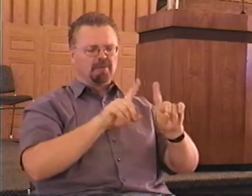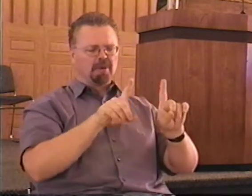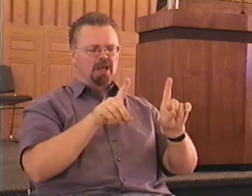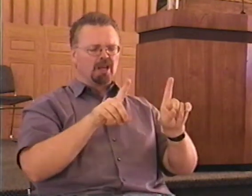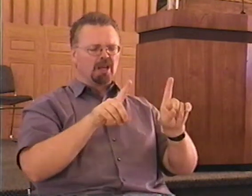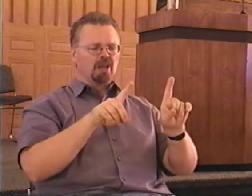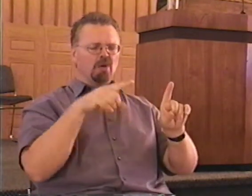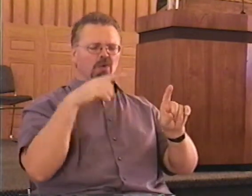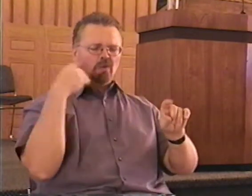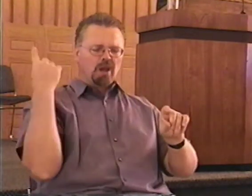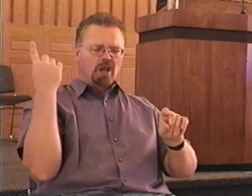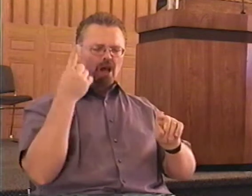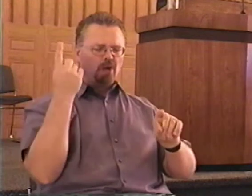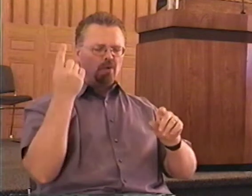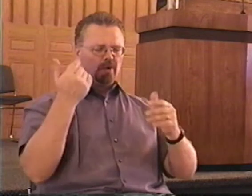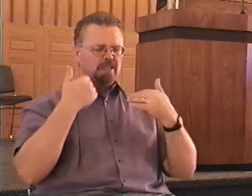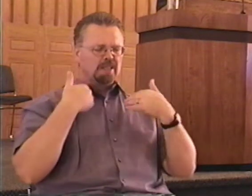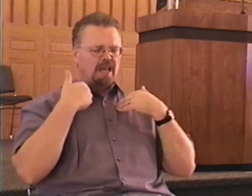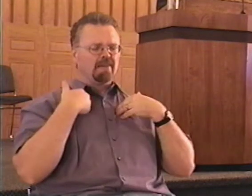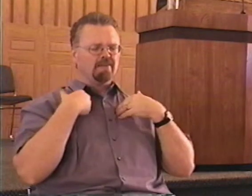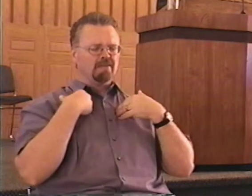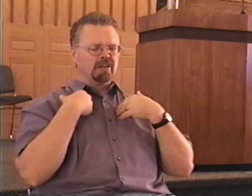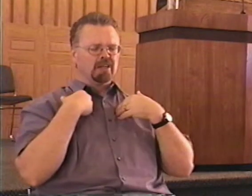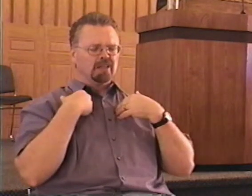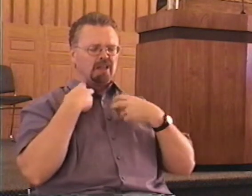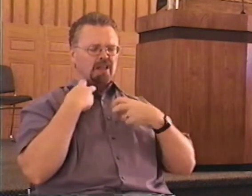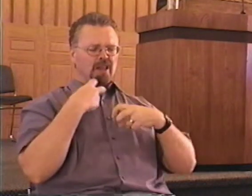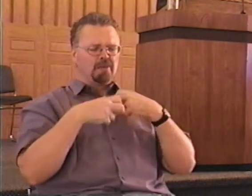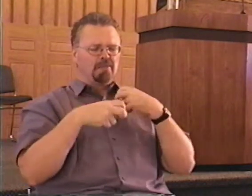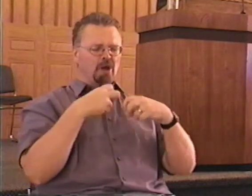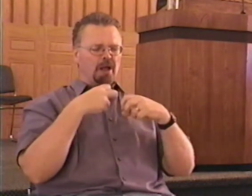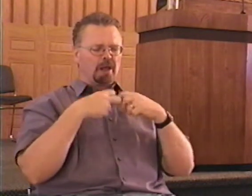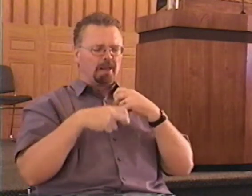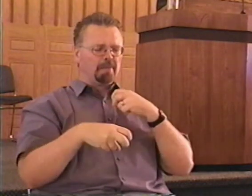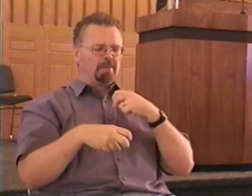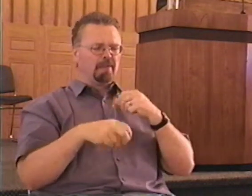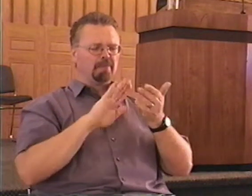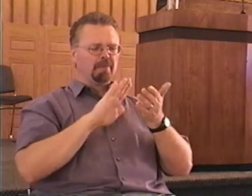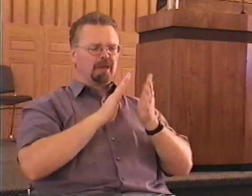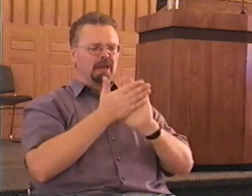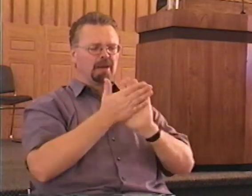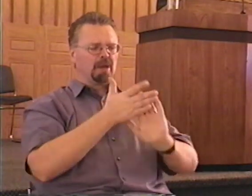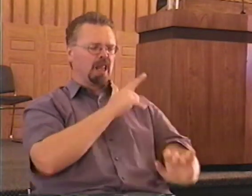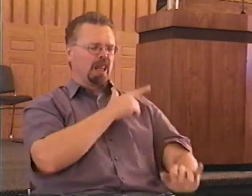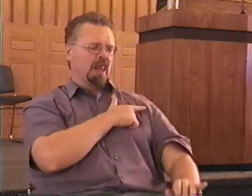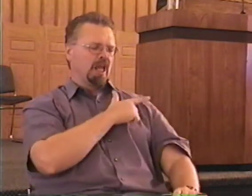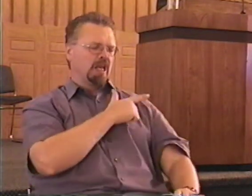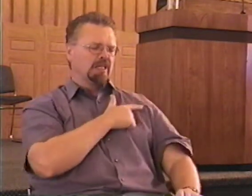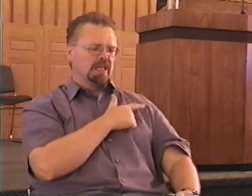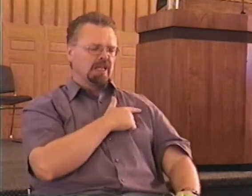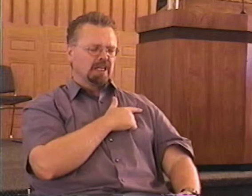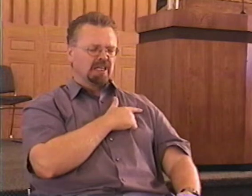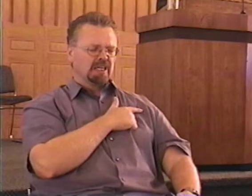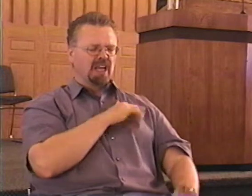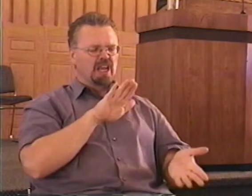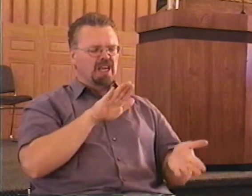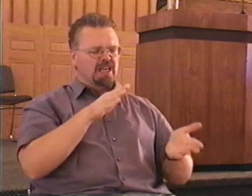Father, we always run the risk then of becoming lethargic, sort of